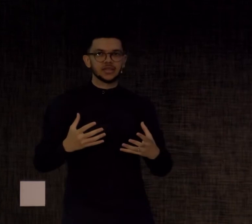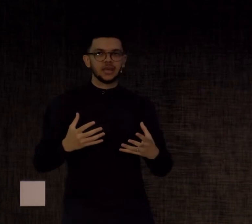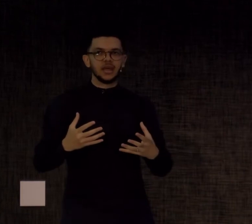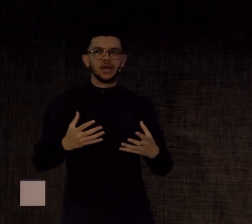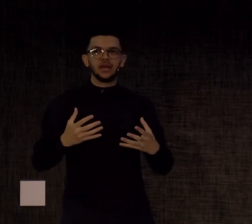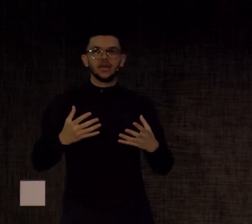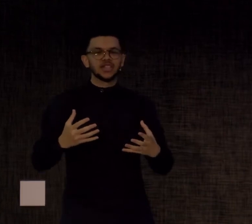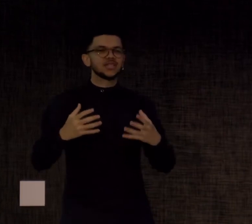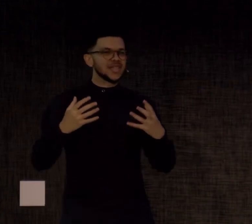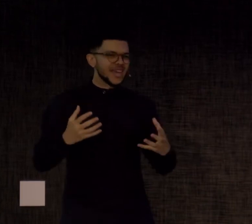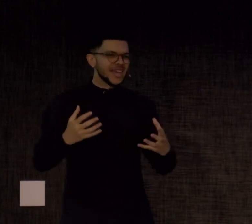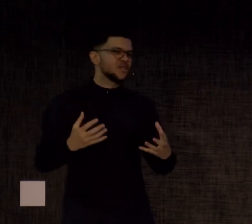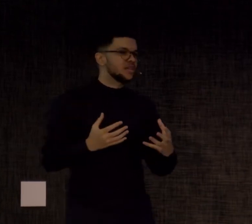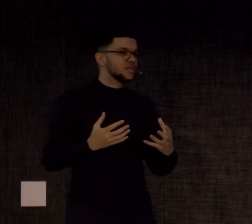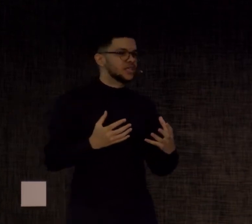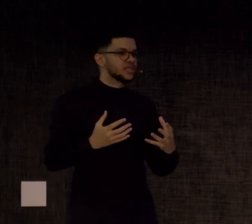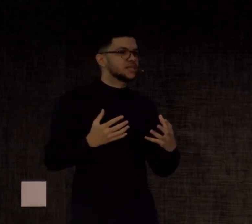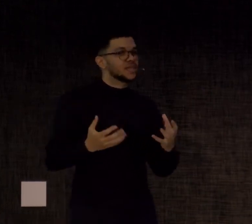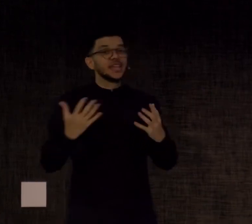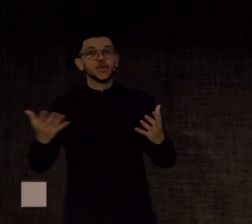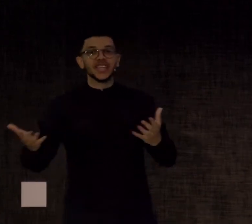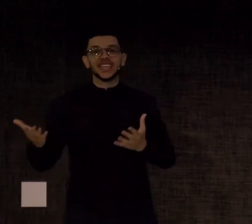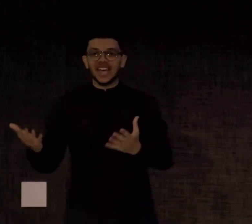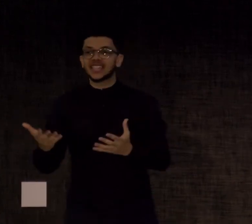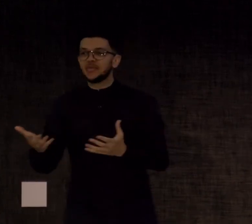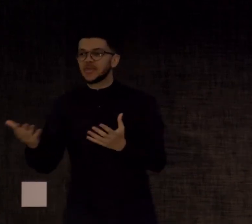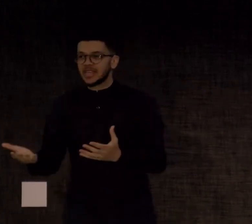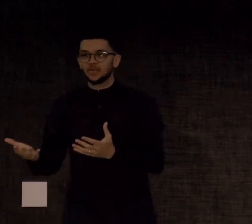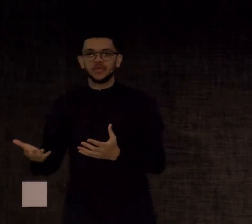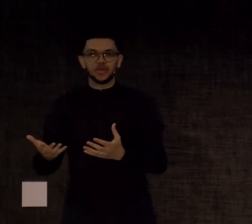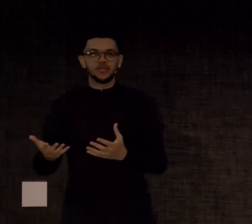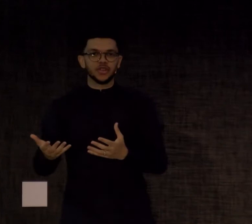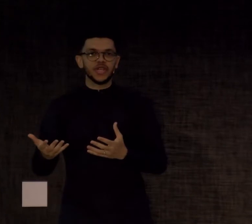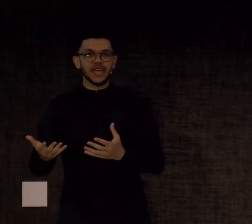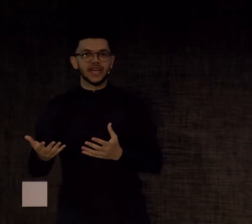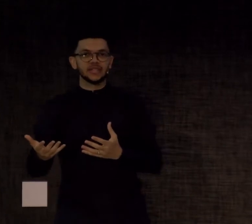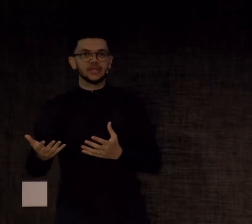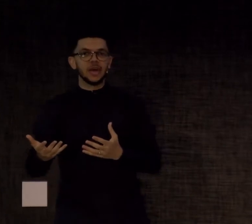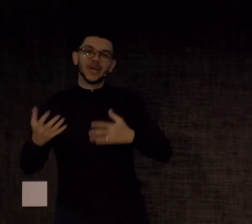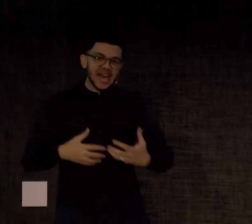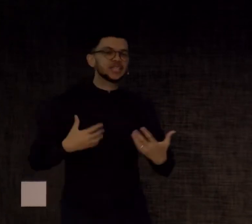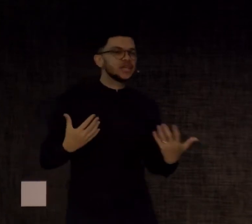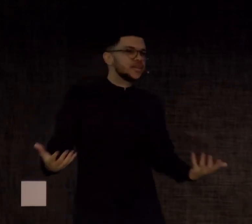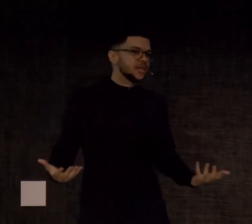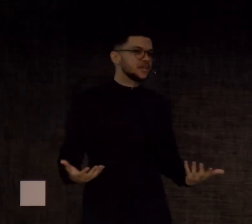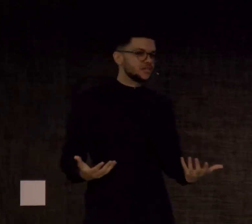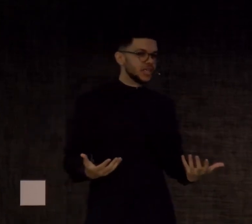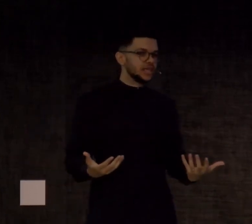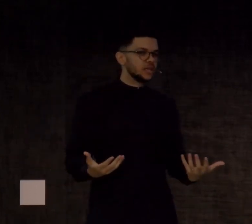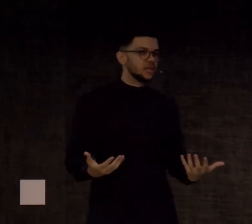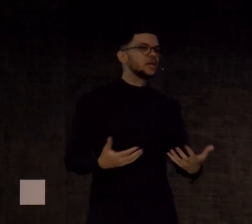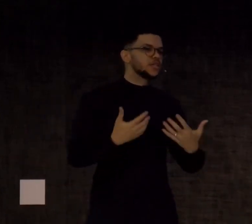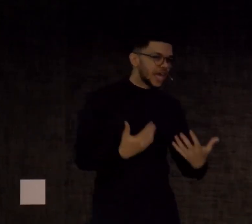consensus. Not just saying we need a new consensus and then doing the exact same thing that we've been doing for 3 decades, but actually thinking